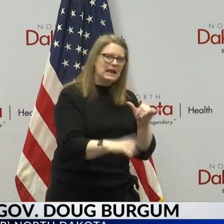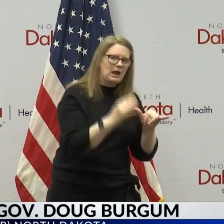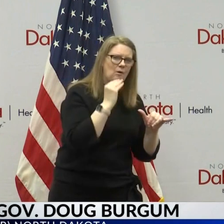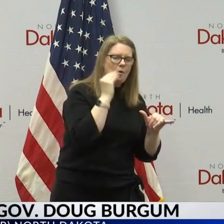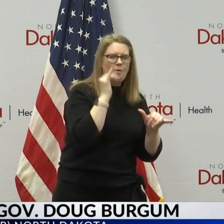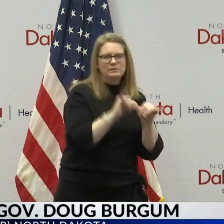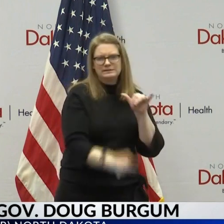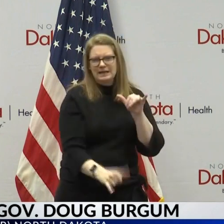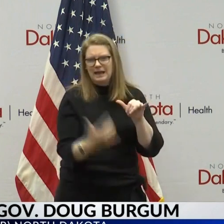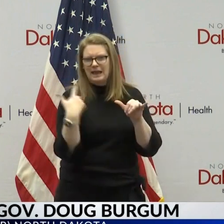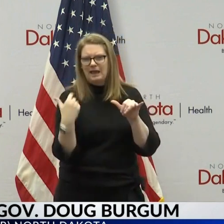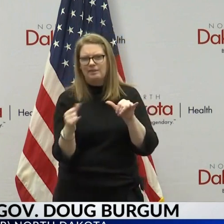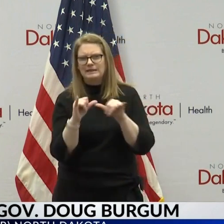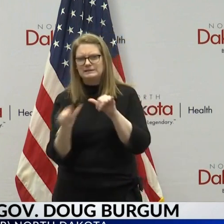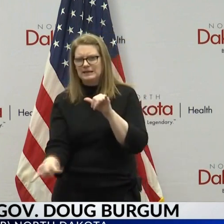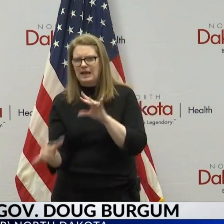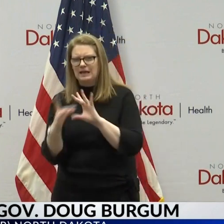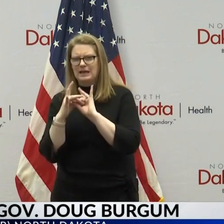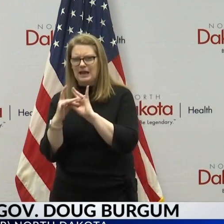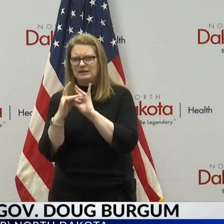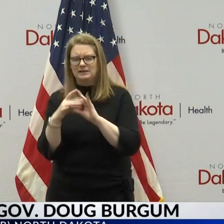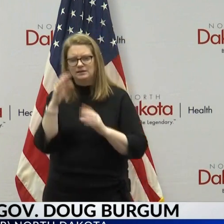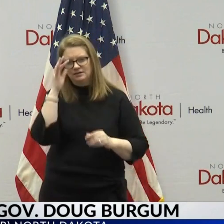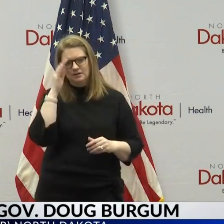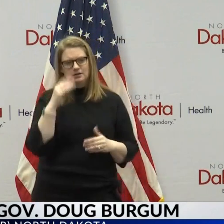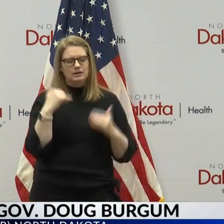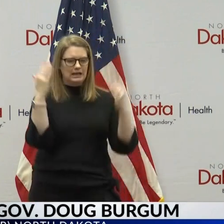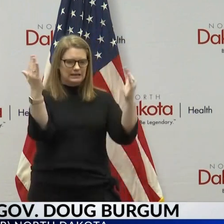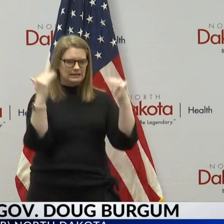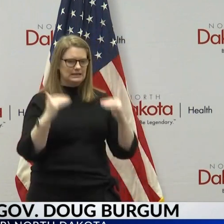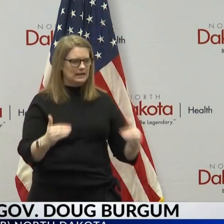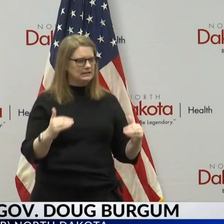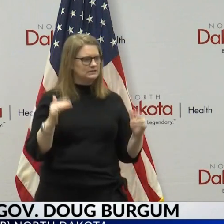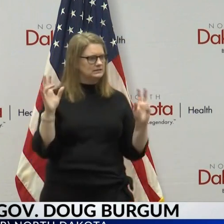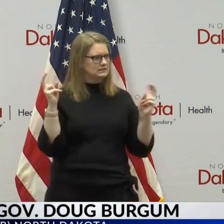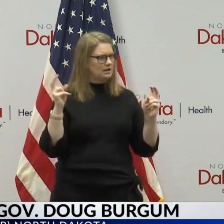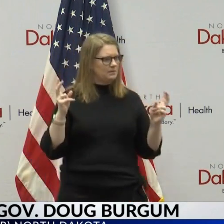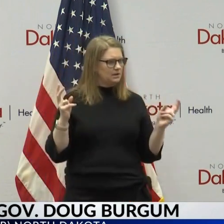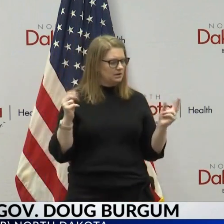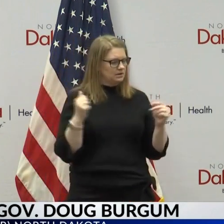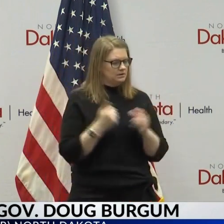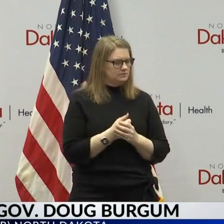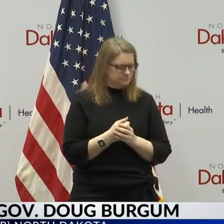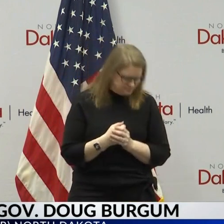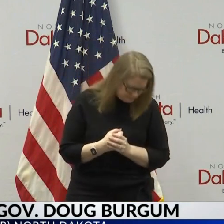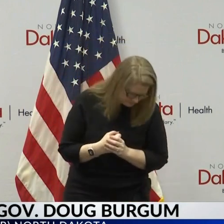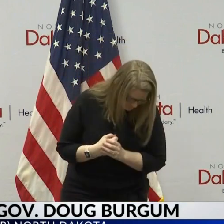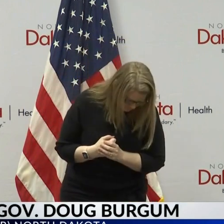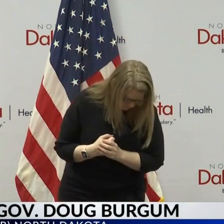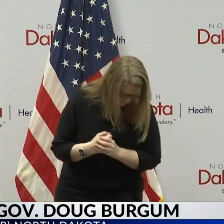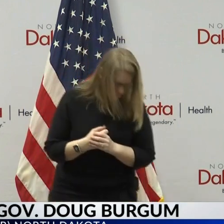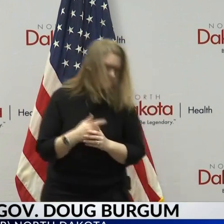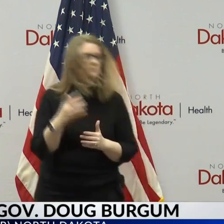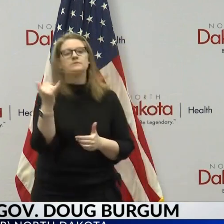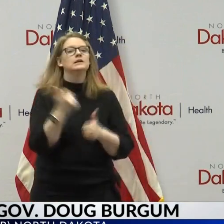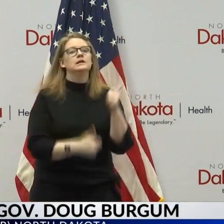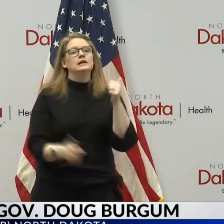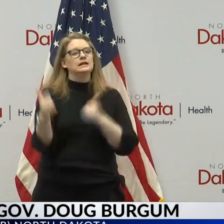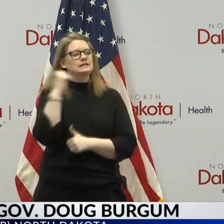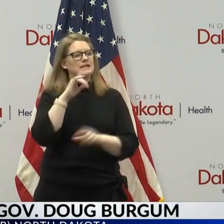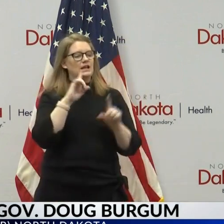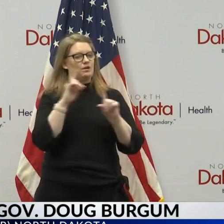staying healthy, and staying connected. Next up on topic is the executive order for